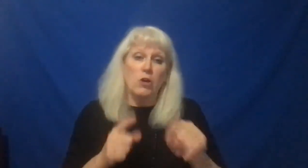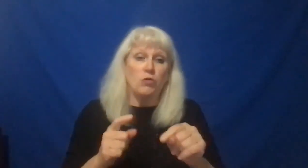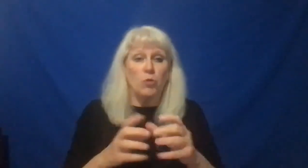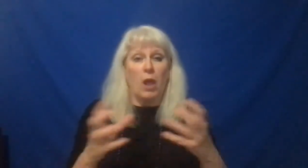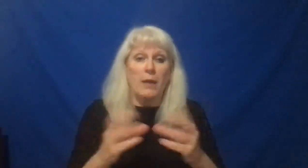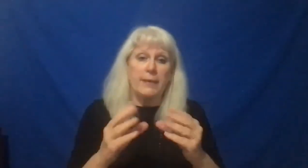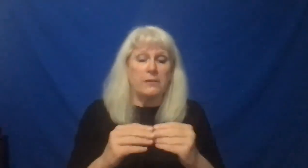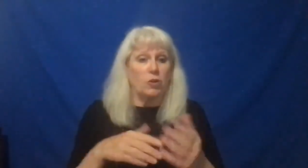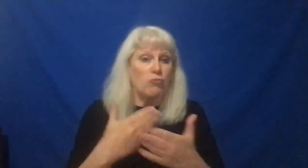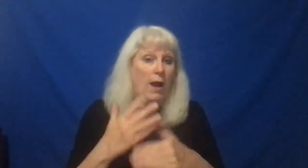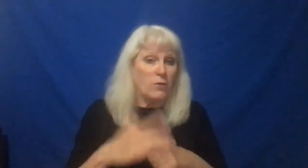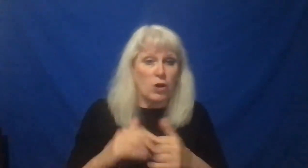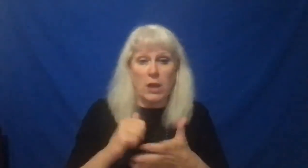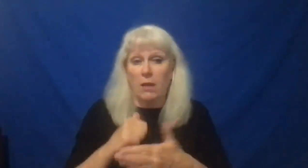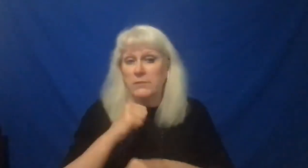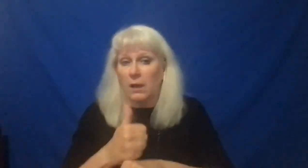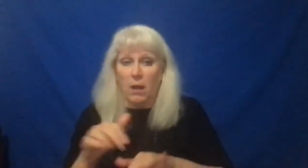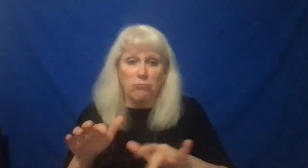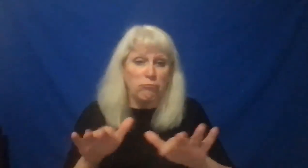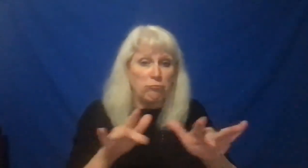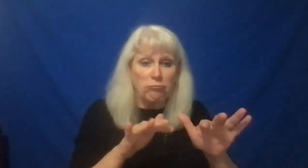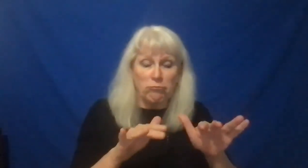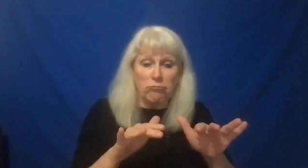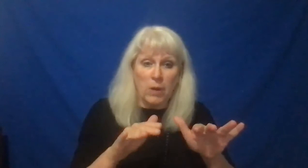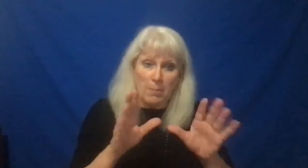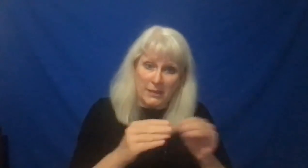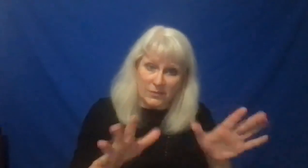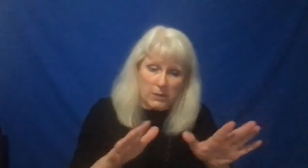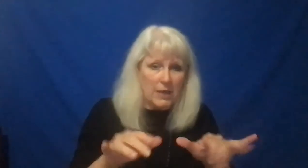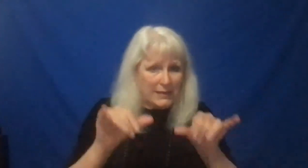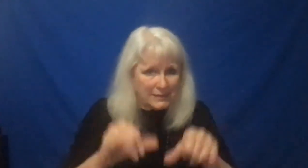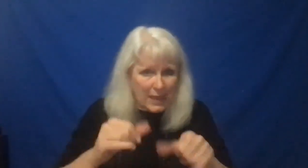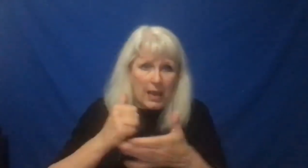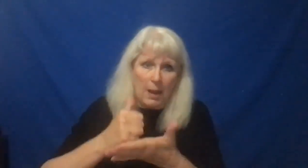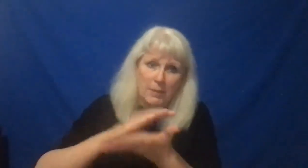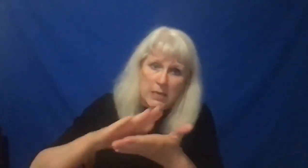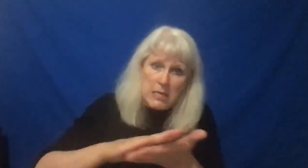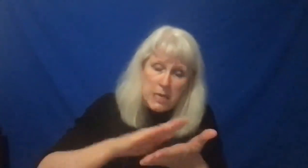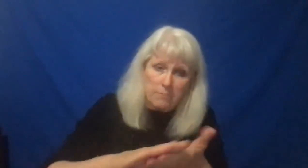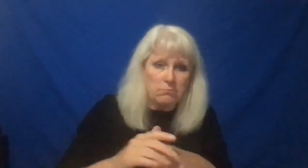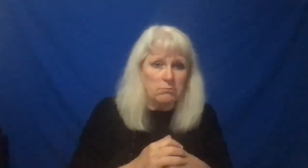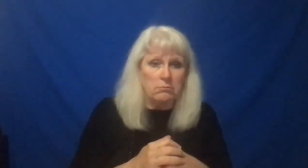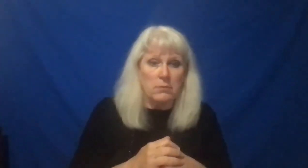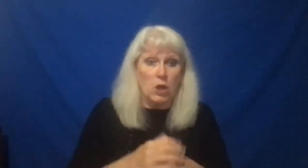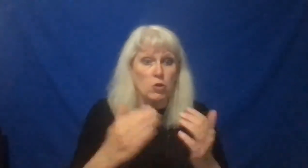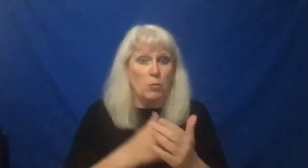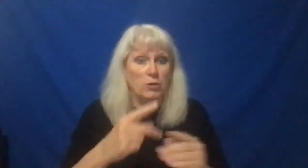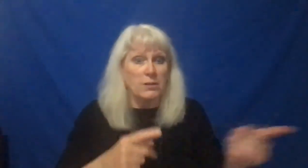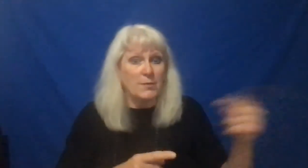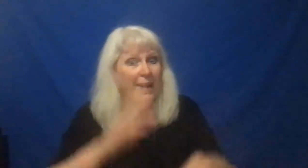and help set up. I stay late and help clean up. I extend my hand as it was extended